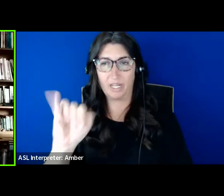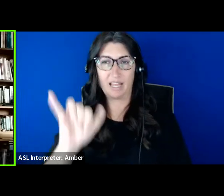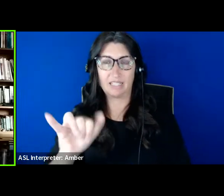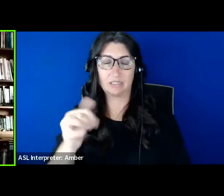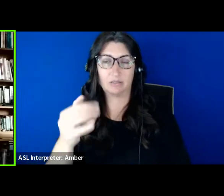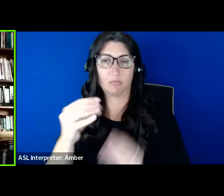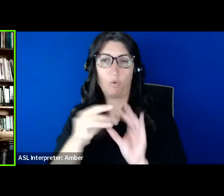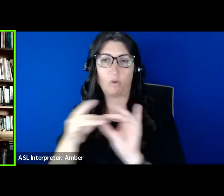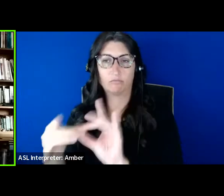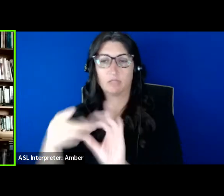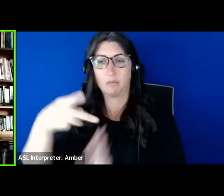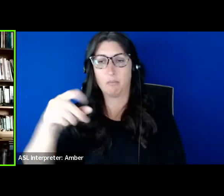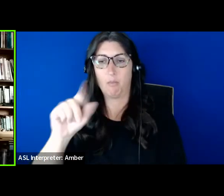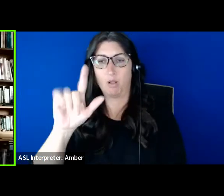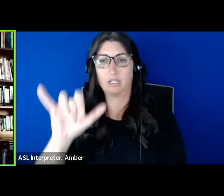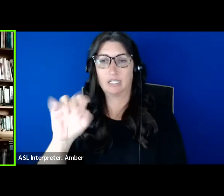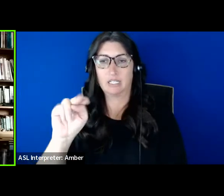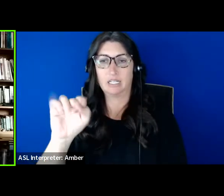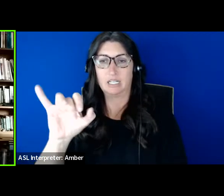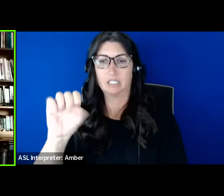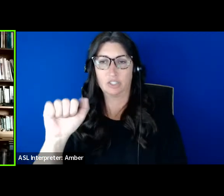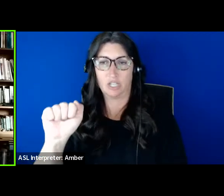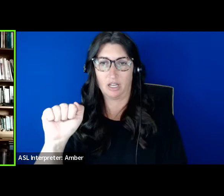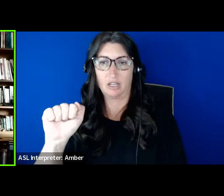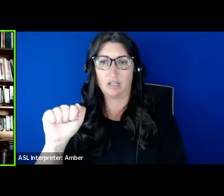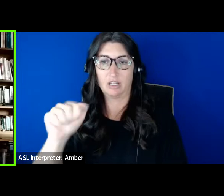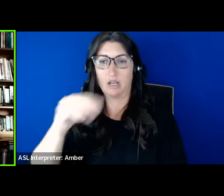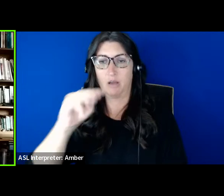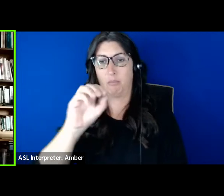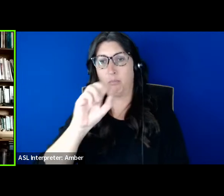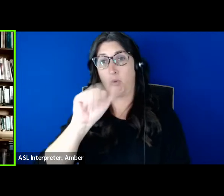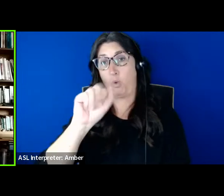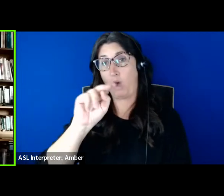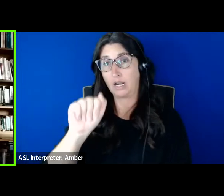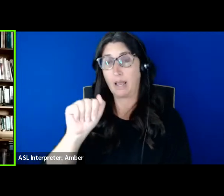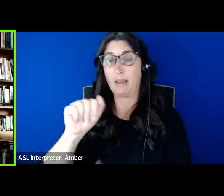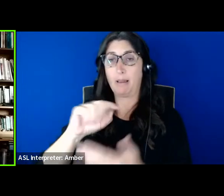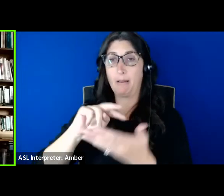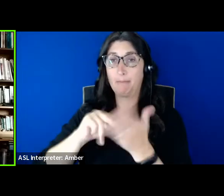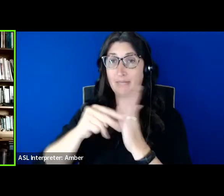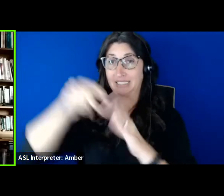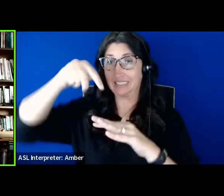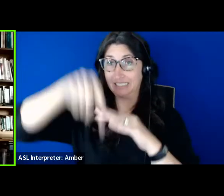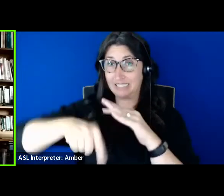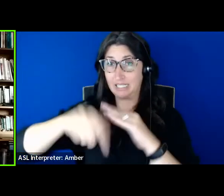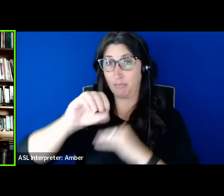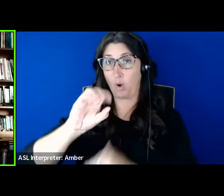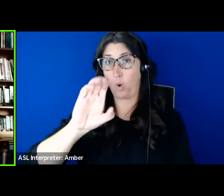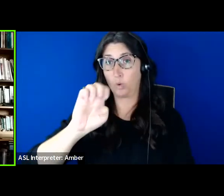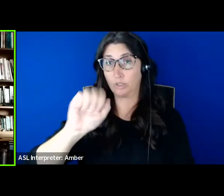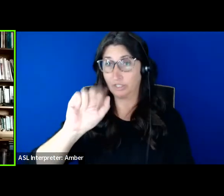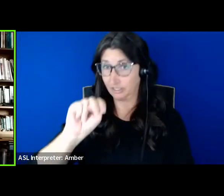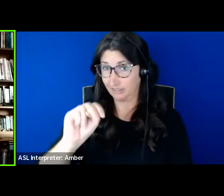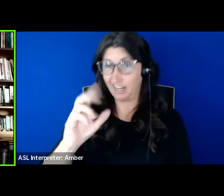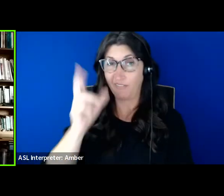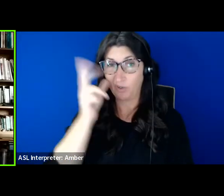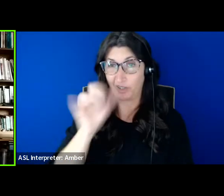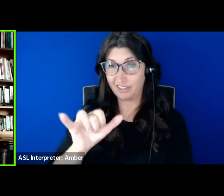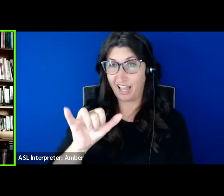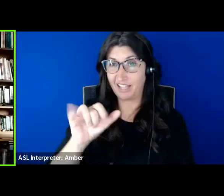word in our indigenous language. Moana means deep ocean. Maybe some of you have watched the Disney show